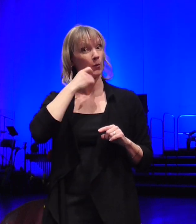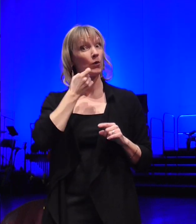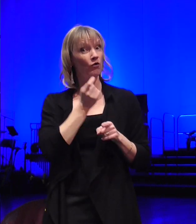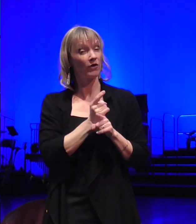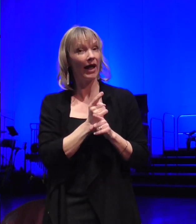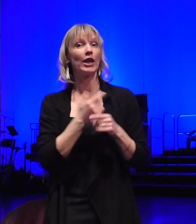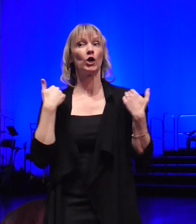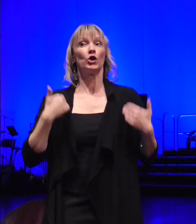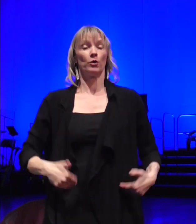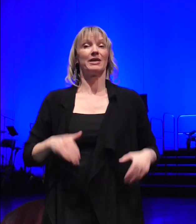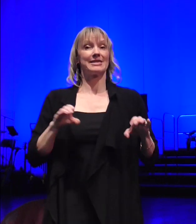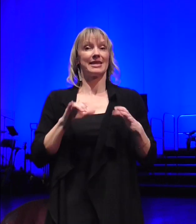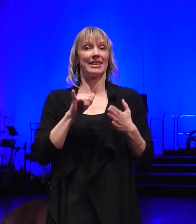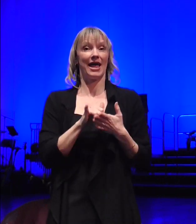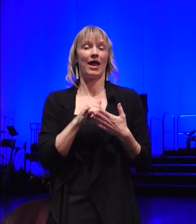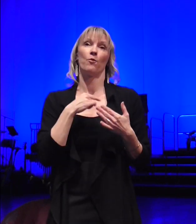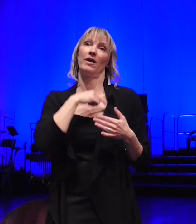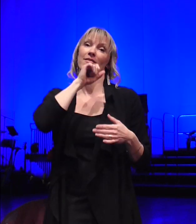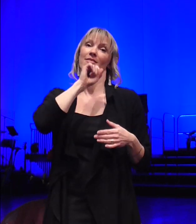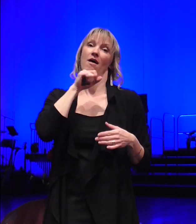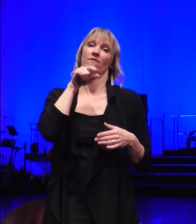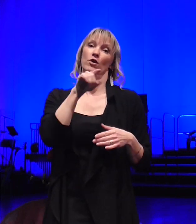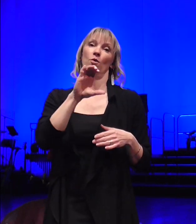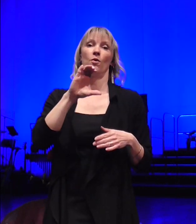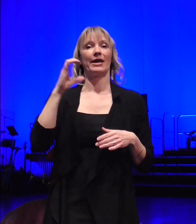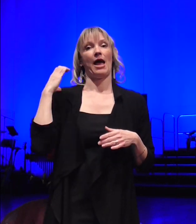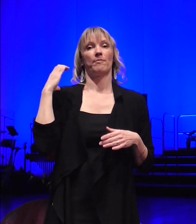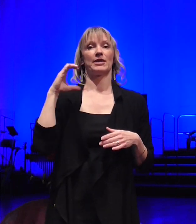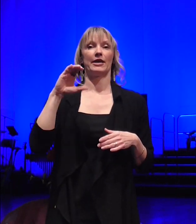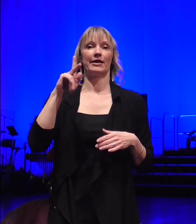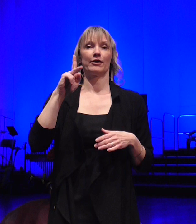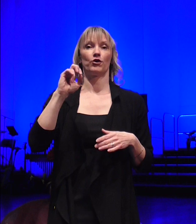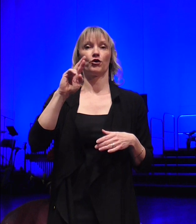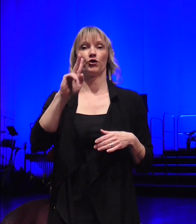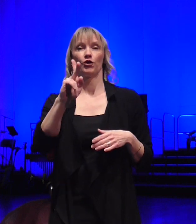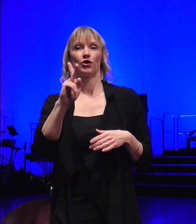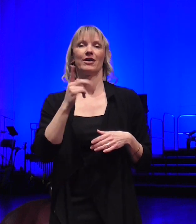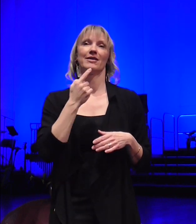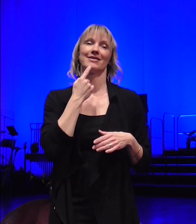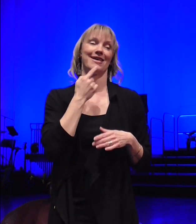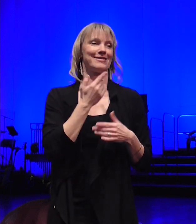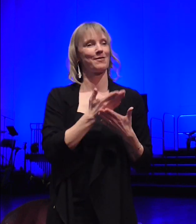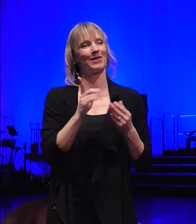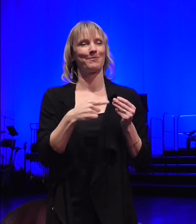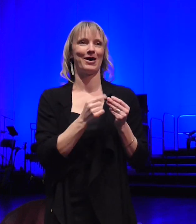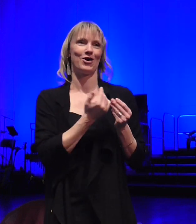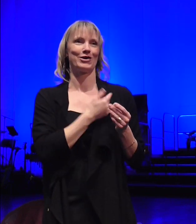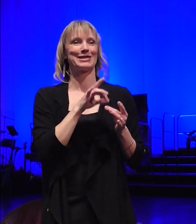Human beings did that. We love you, Captain Kirk. Tells you something else about our spirituality here.